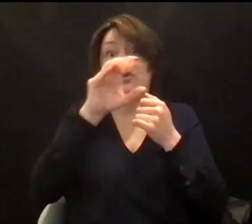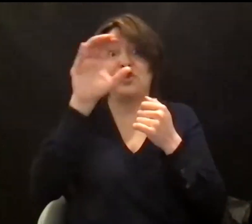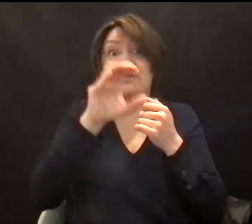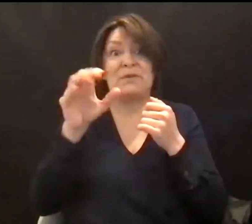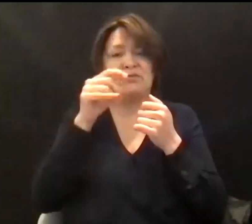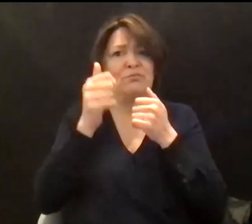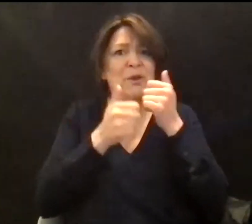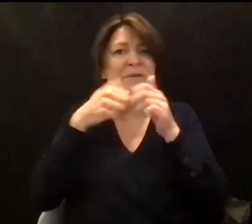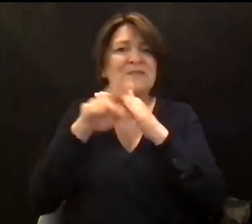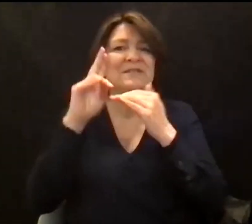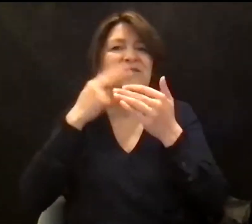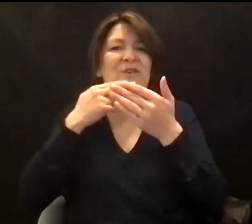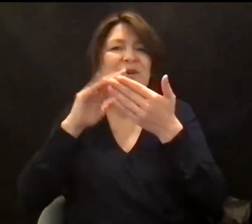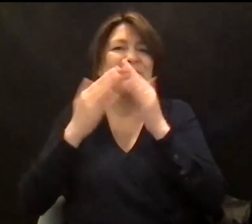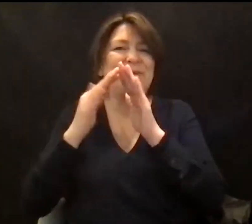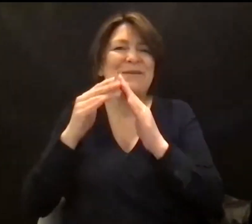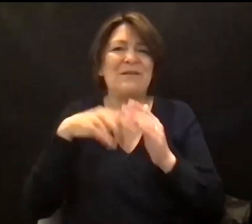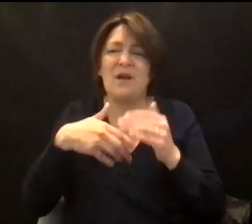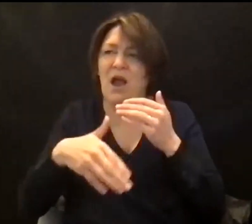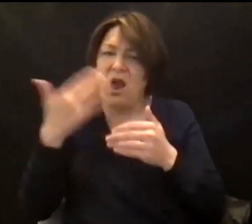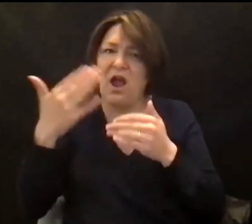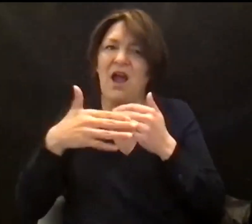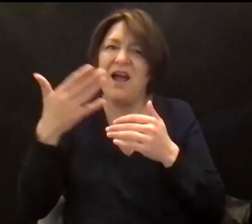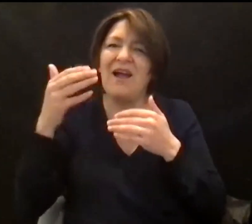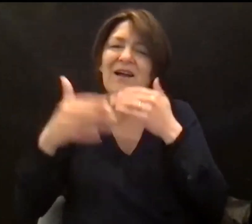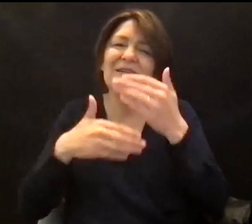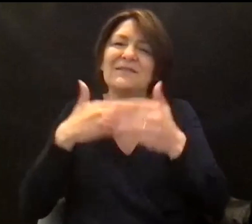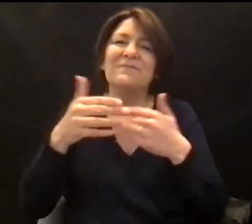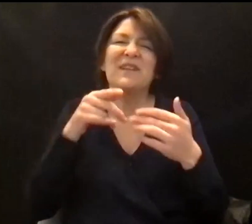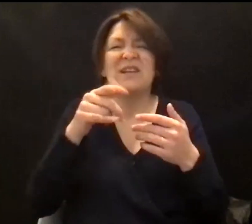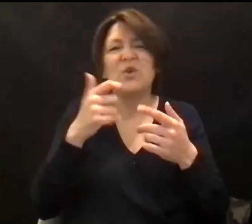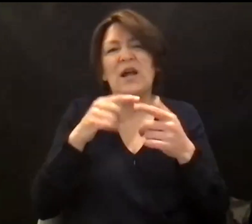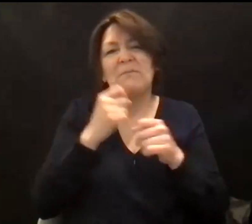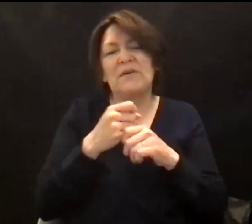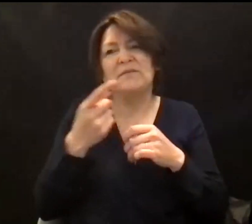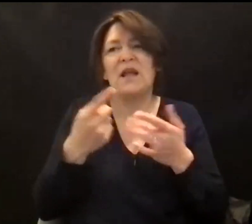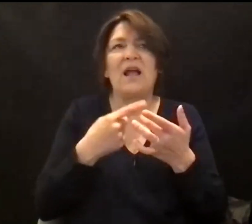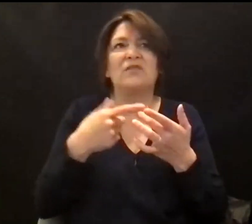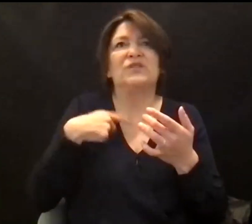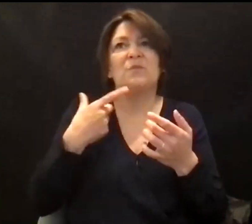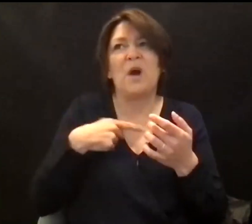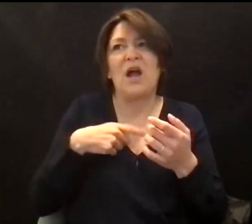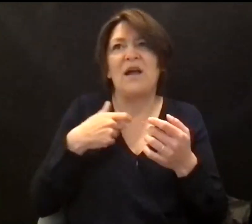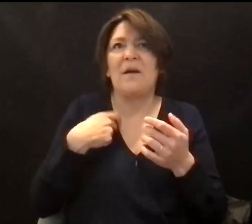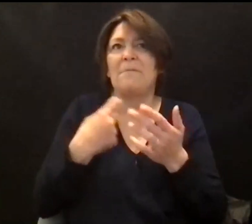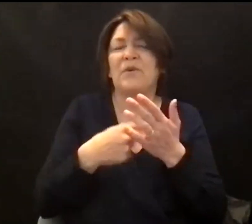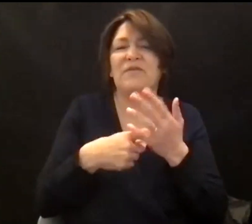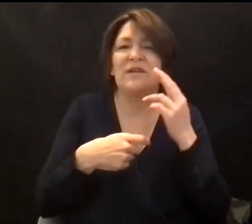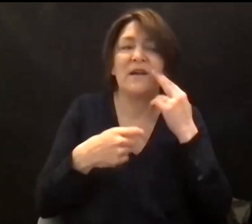a very popular sign in the deaf community, but it took a while to cop on. So that's a good example of why I sometimes prefer to have